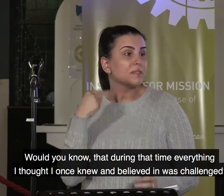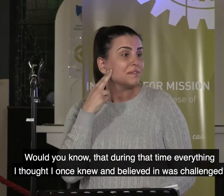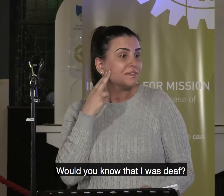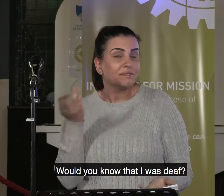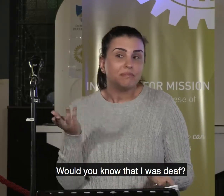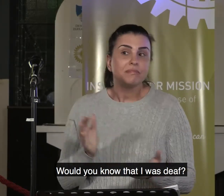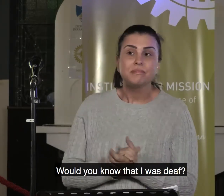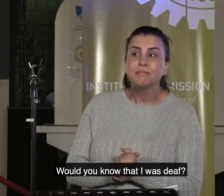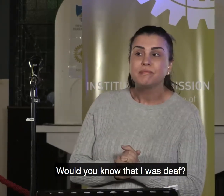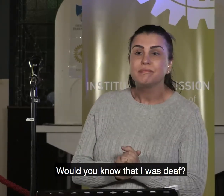Would you know that I was deaf?